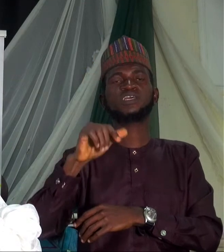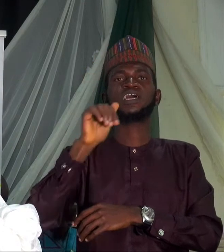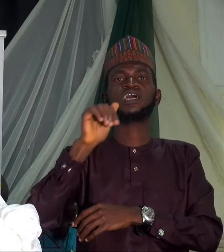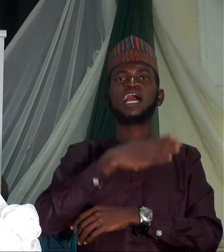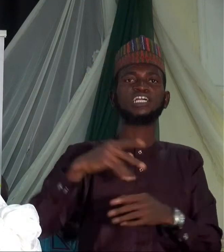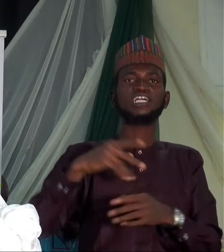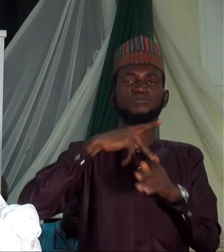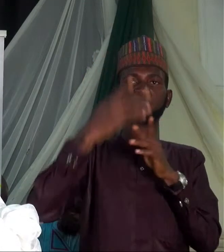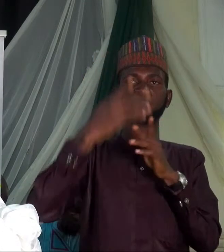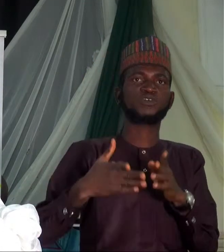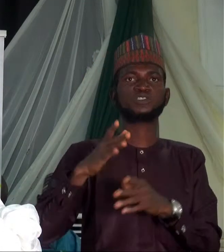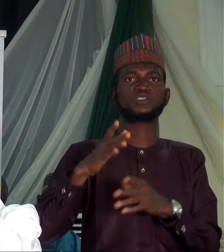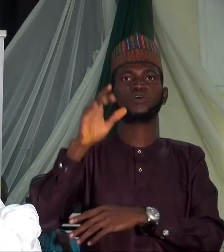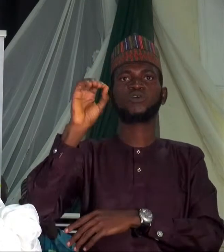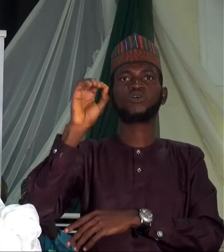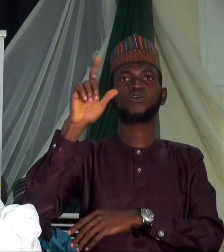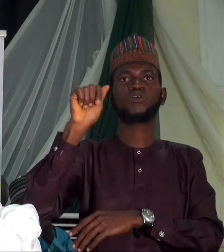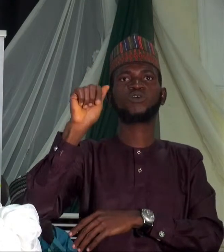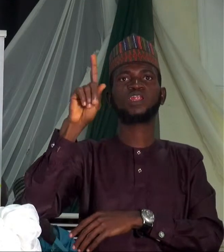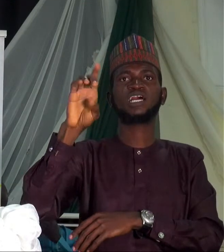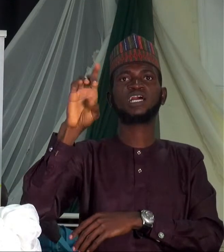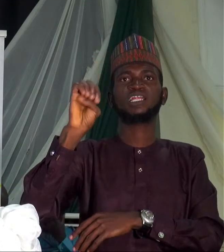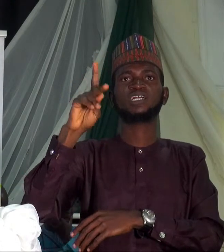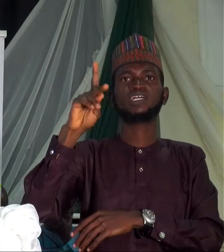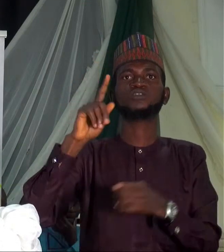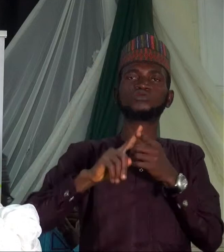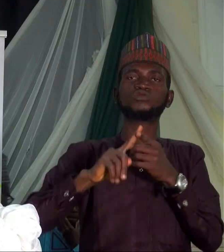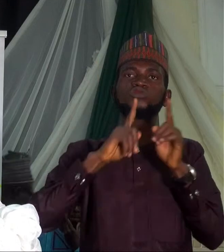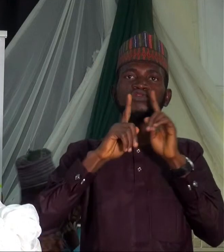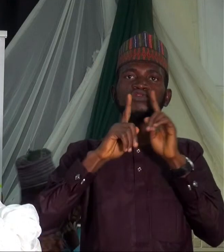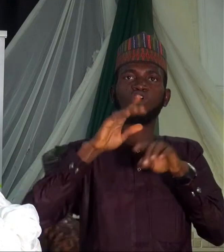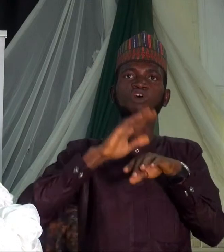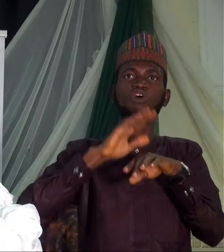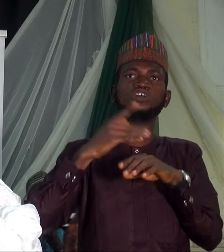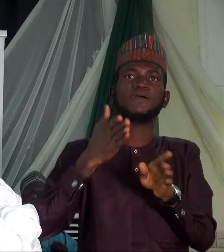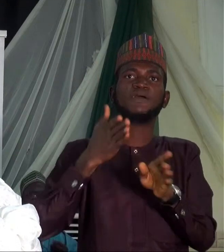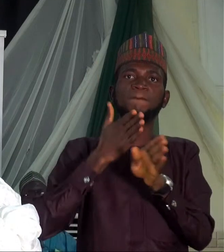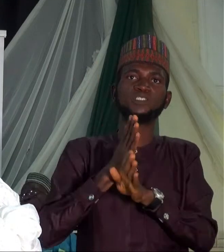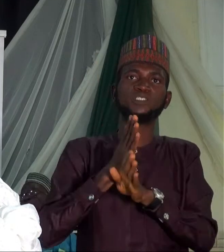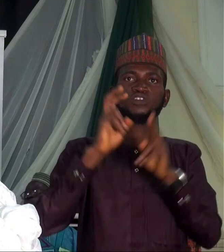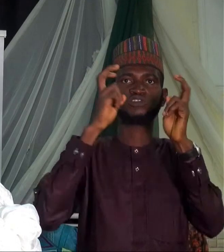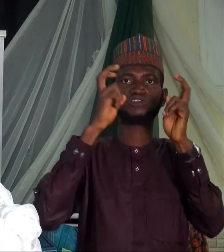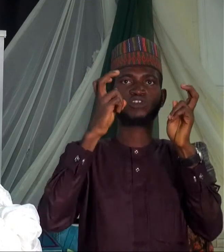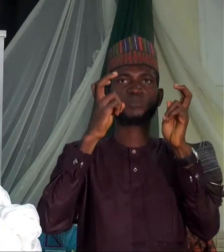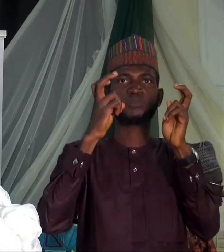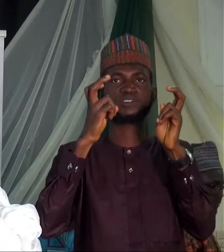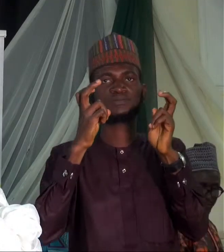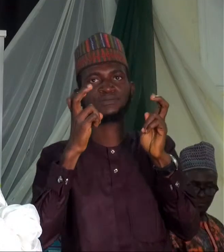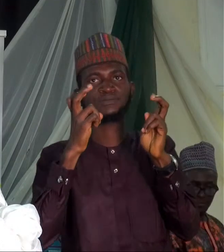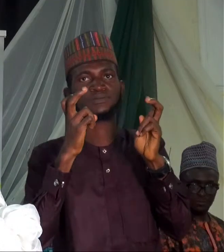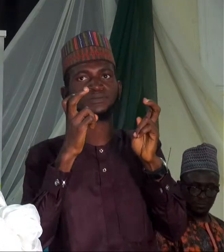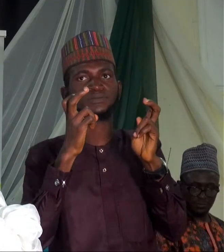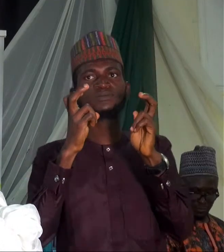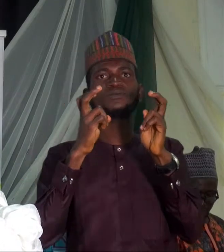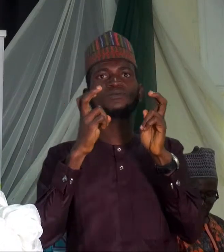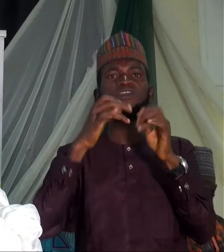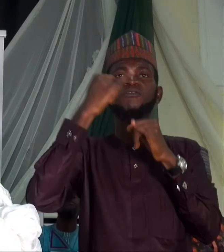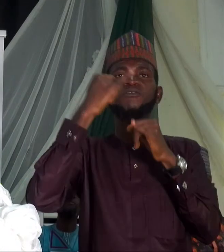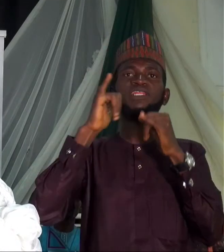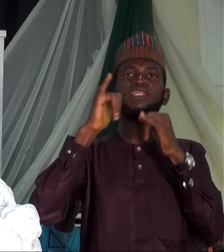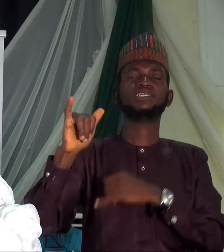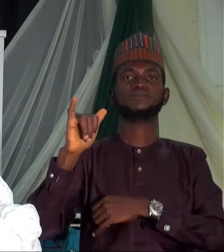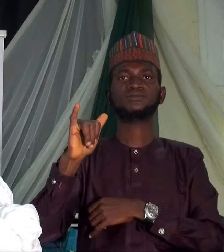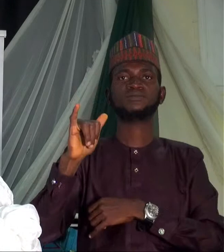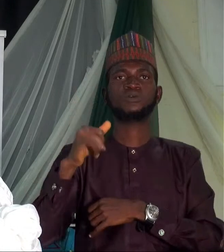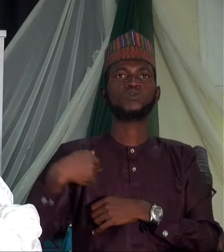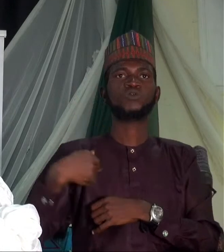to do justice to topics relating to the major talking point. Finally, we want